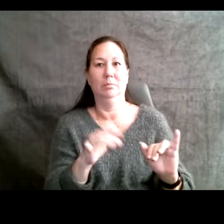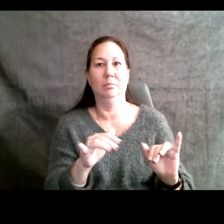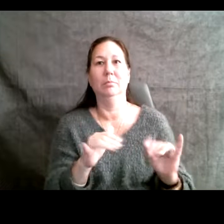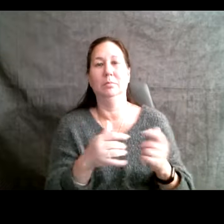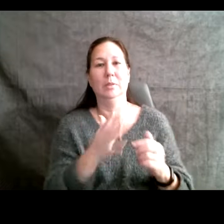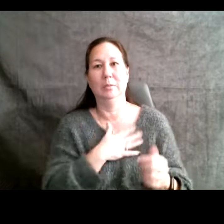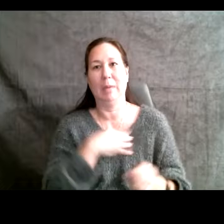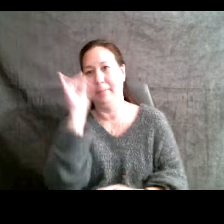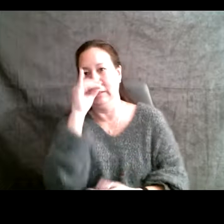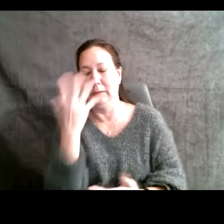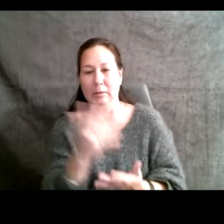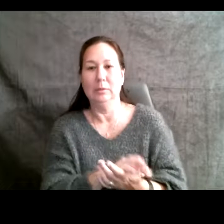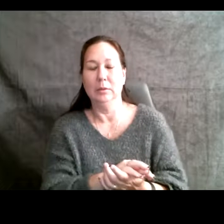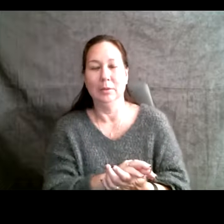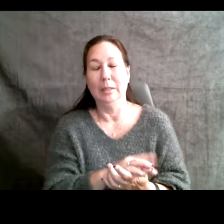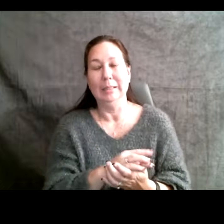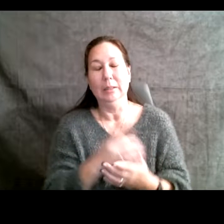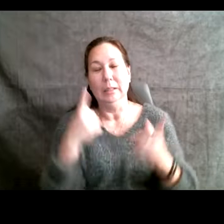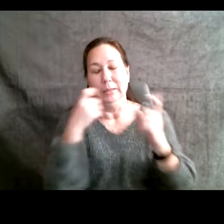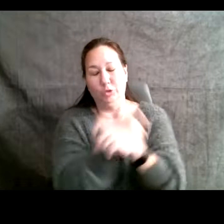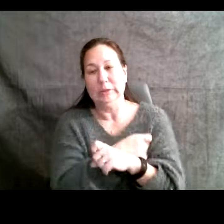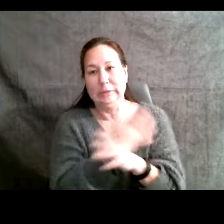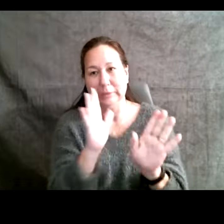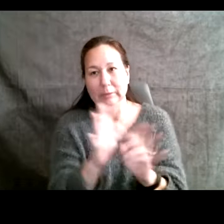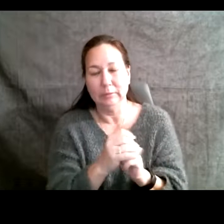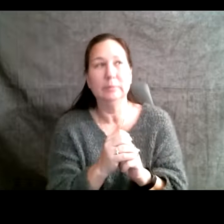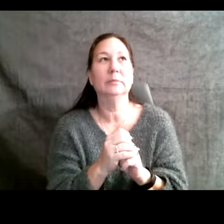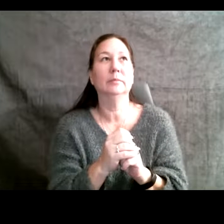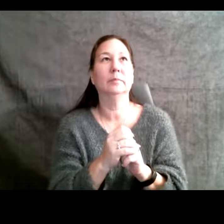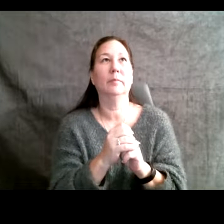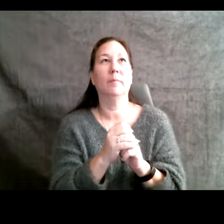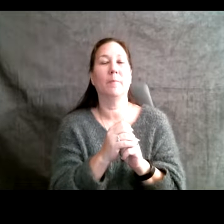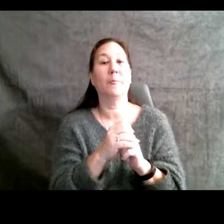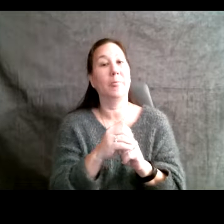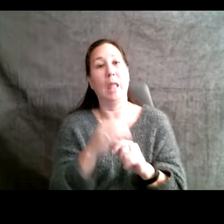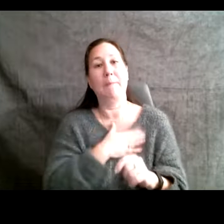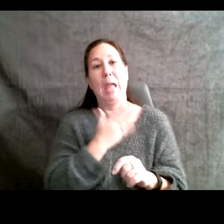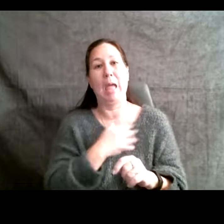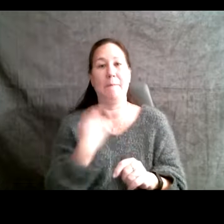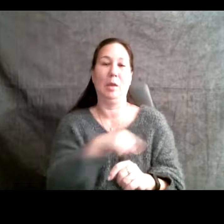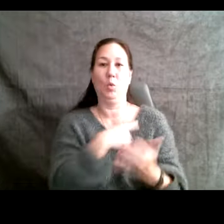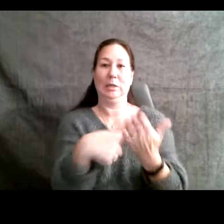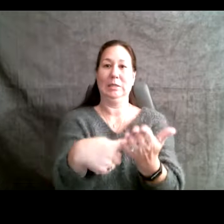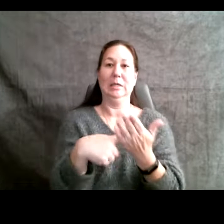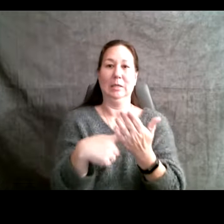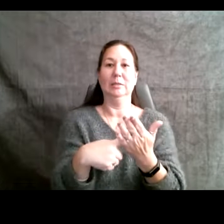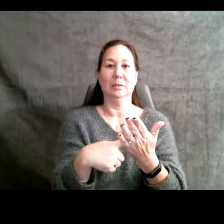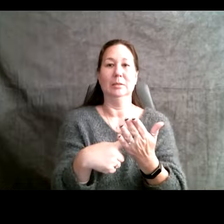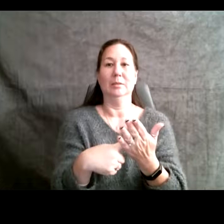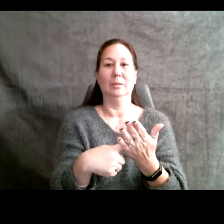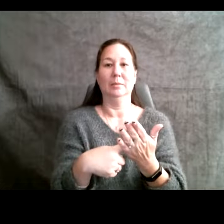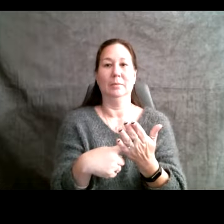So it's tricky, but I'm glad we're talking about it, and this is where, you know,